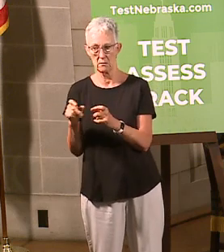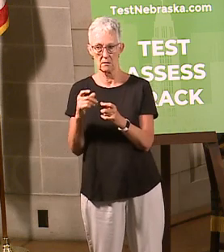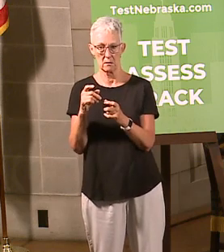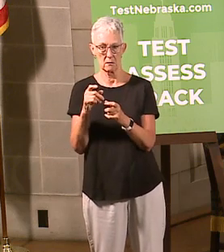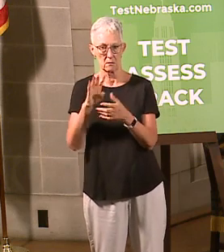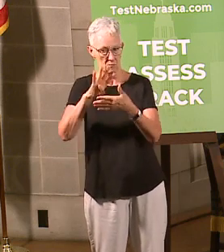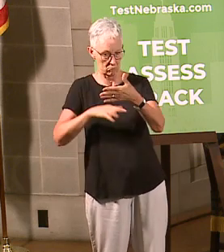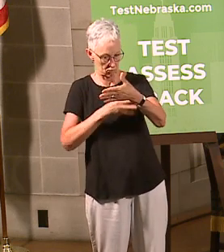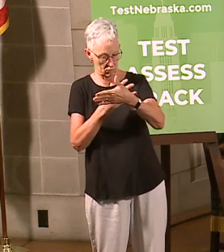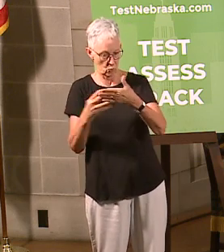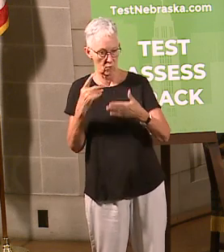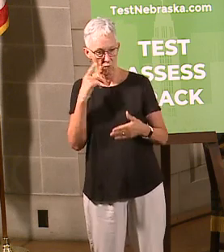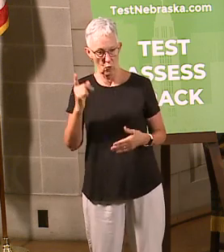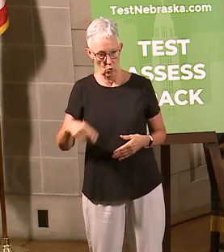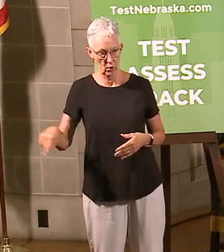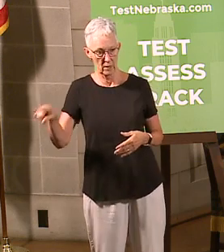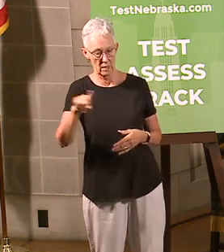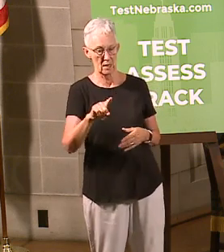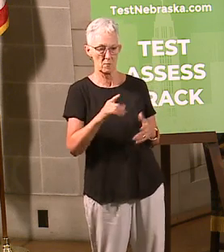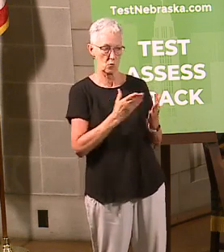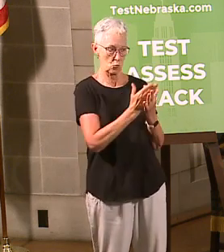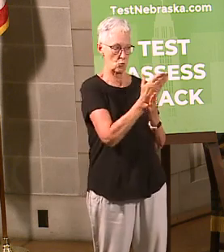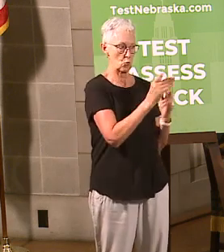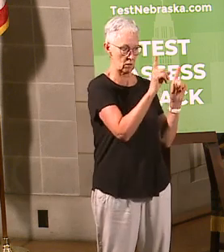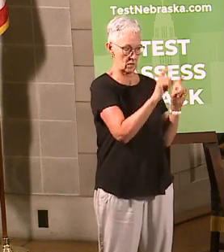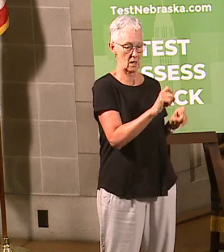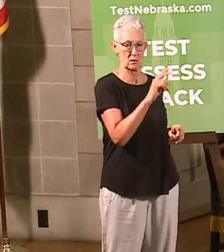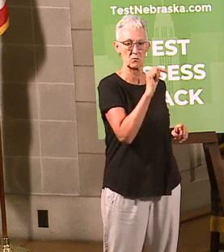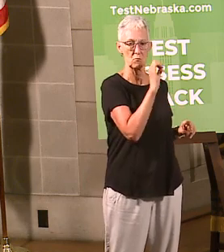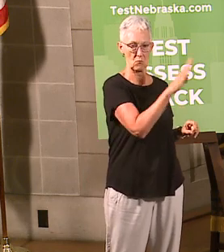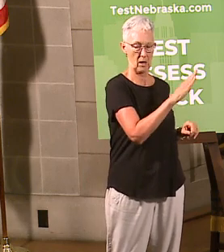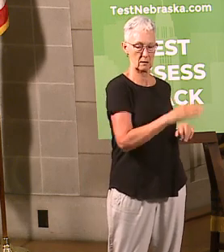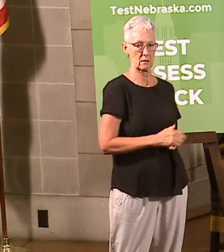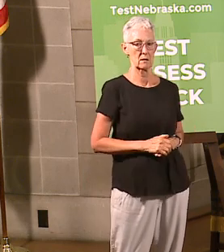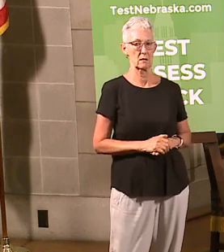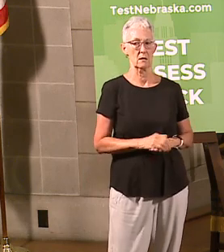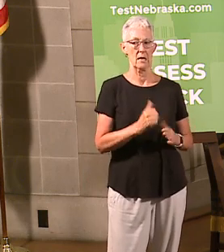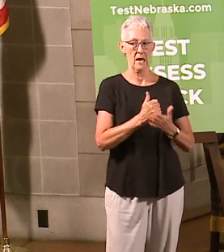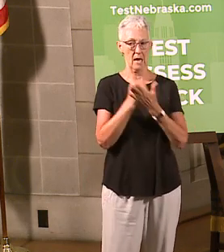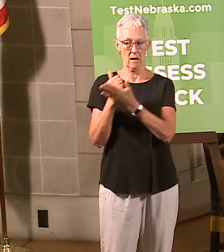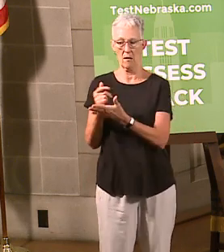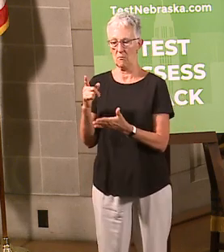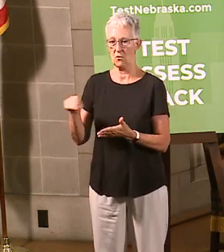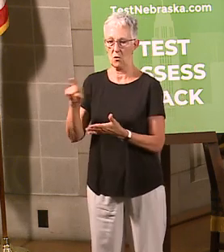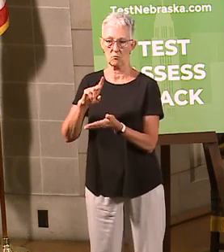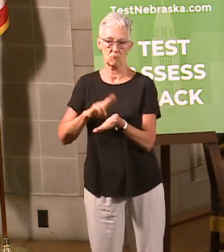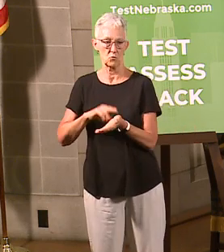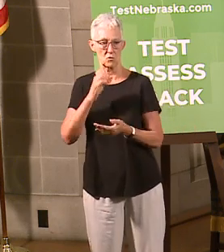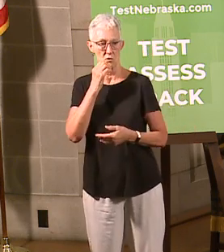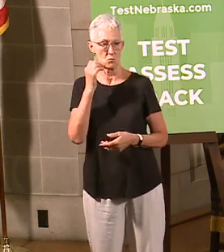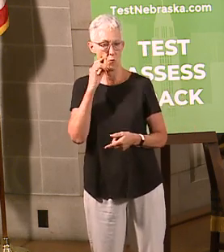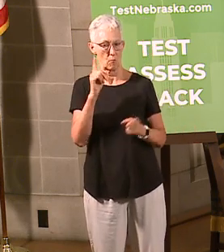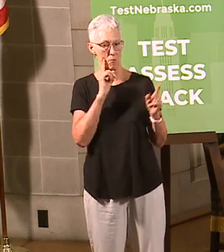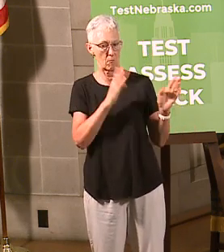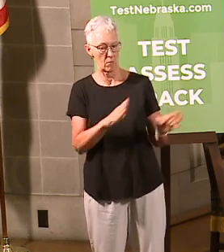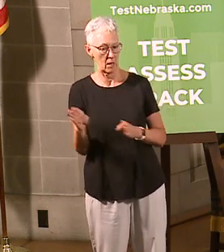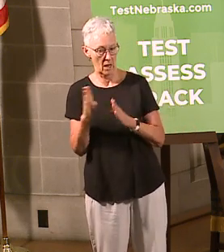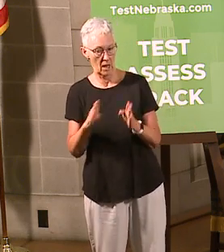state. And it can help facilities plan and prepare for managing COVID-19 in the coming weeks and